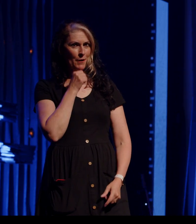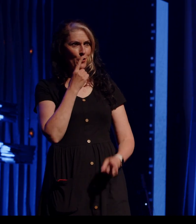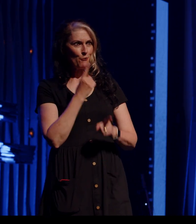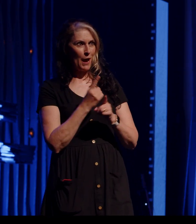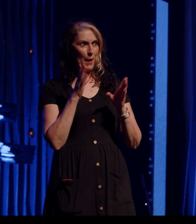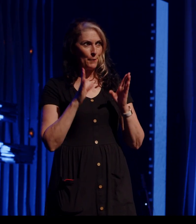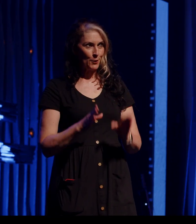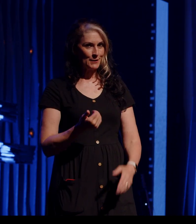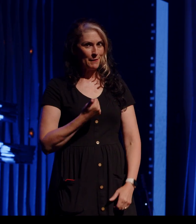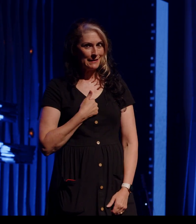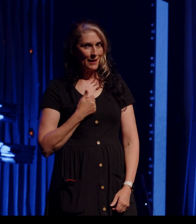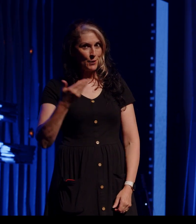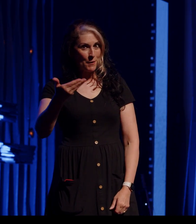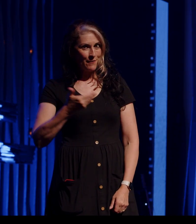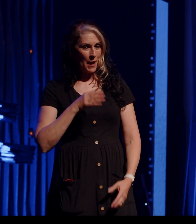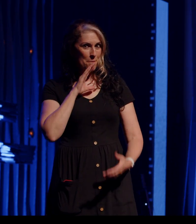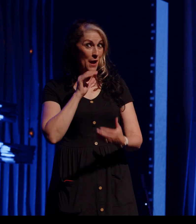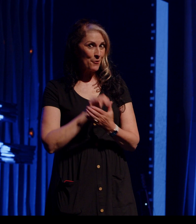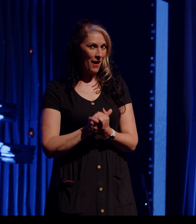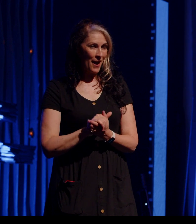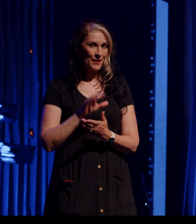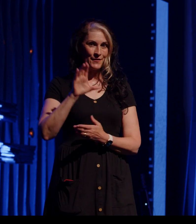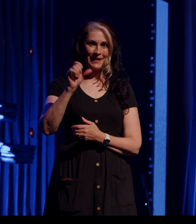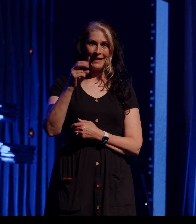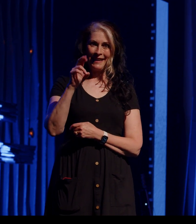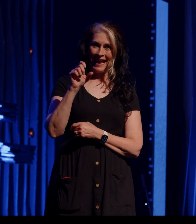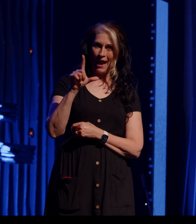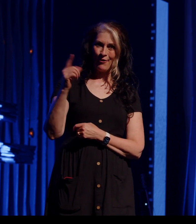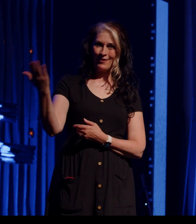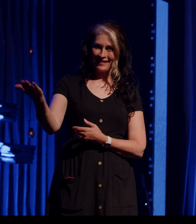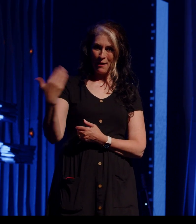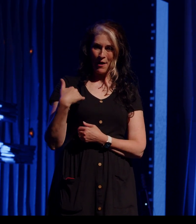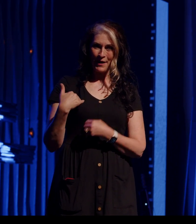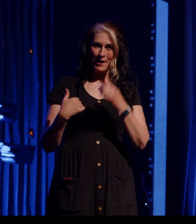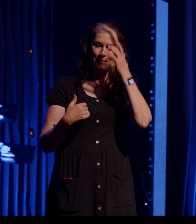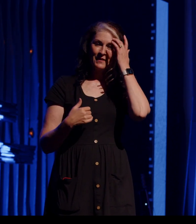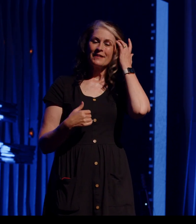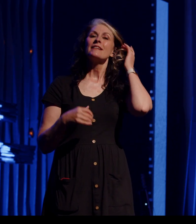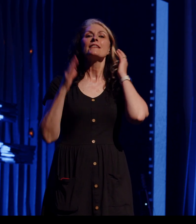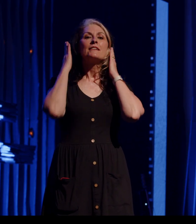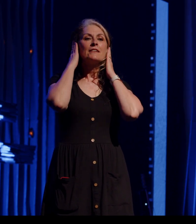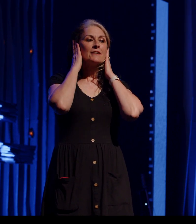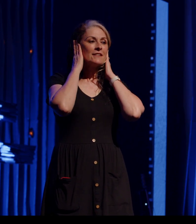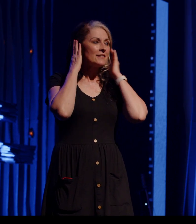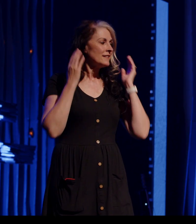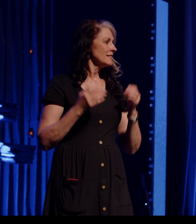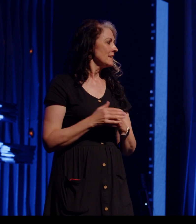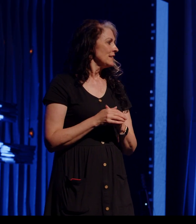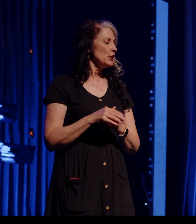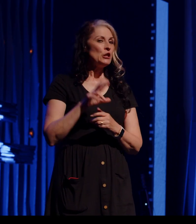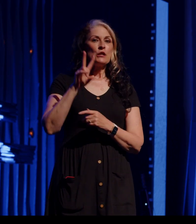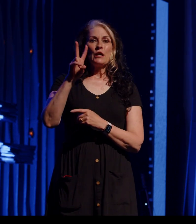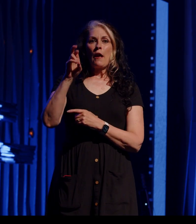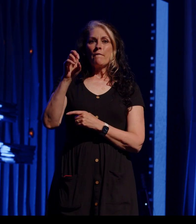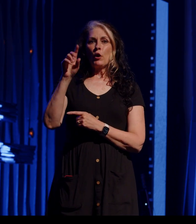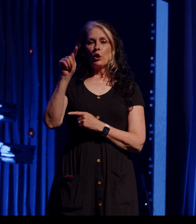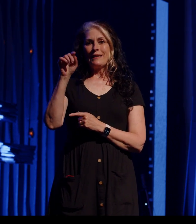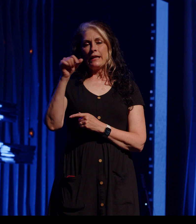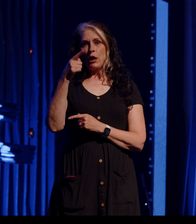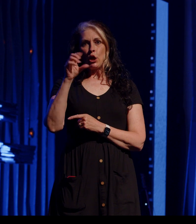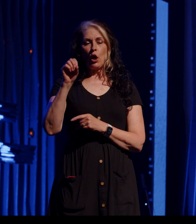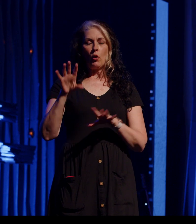this one, and so I'm inviting Carol to the stage. Carol, come on up. Carol has vertigo, so I'm going to help her up here. She's not feeling so good